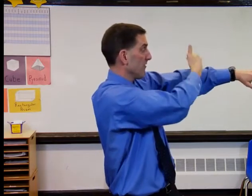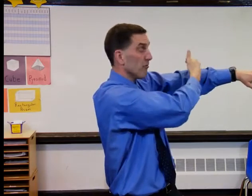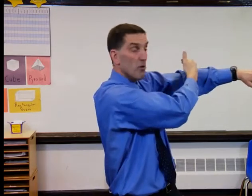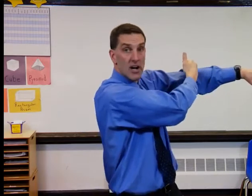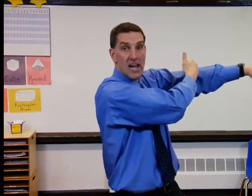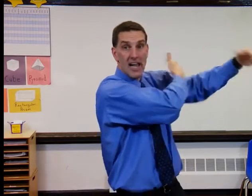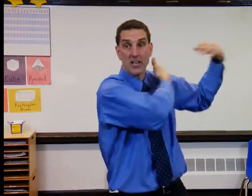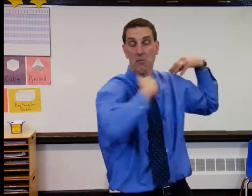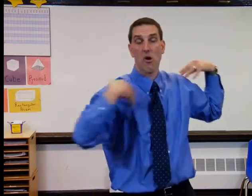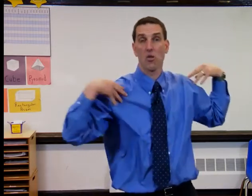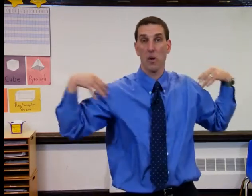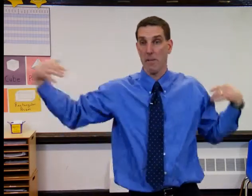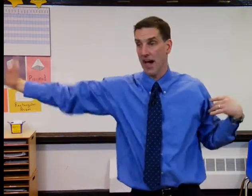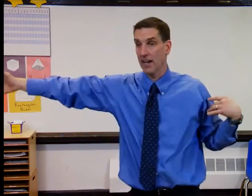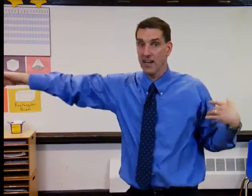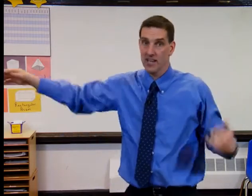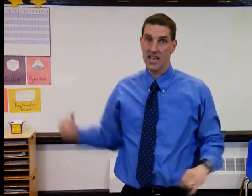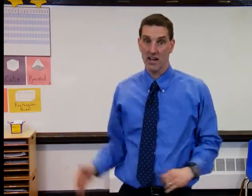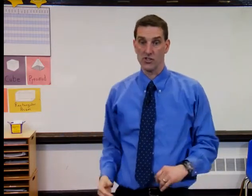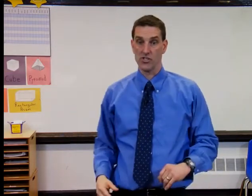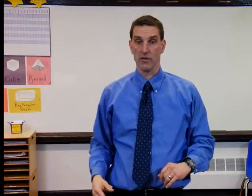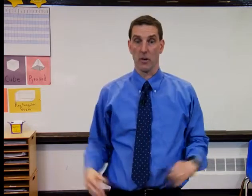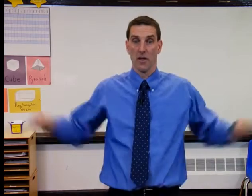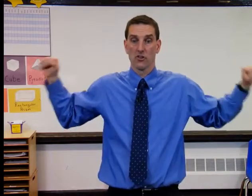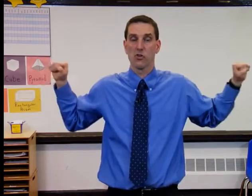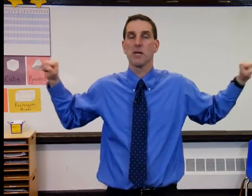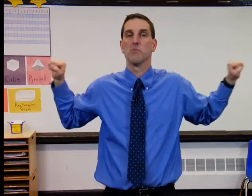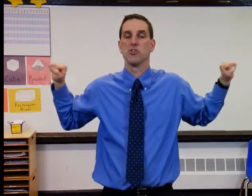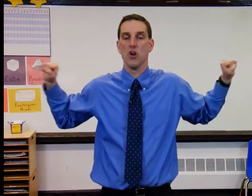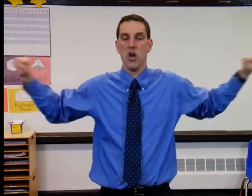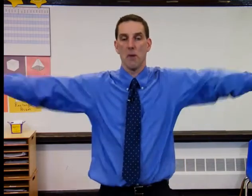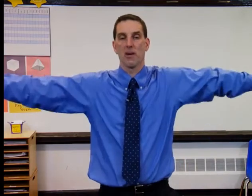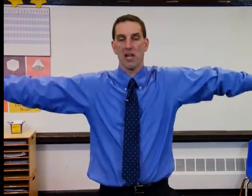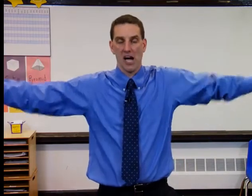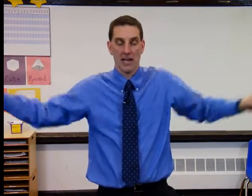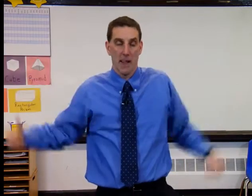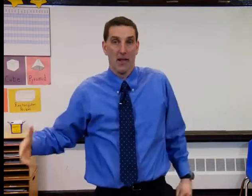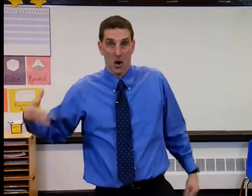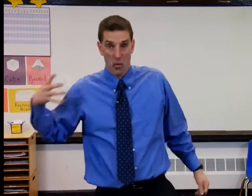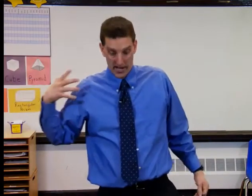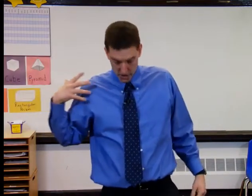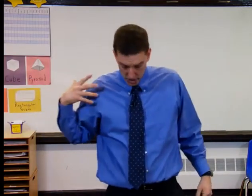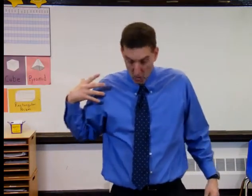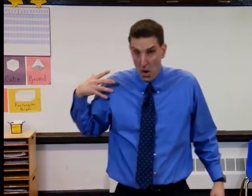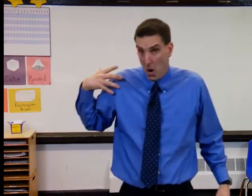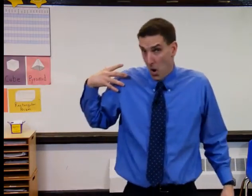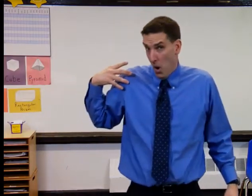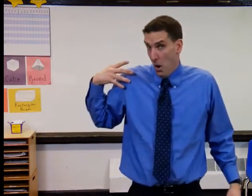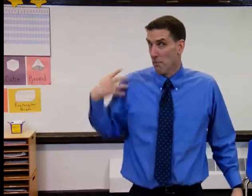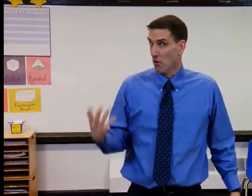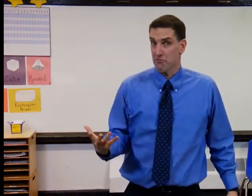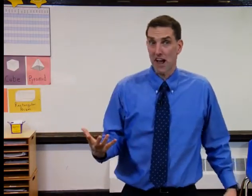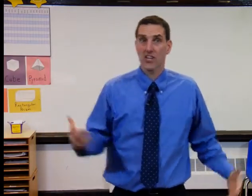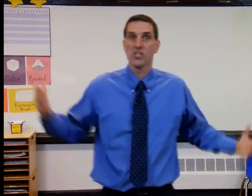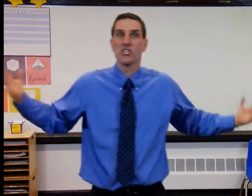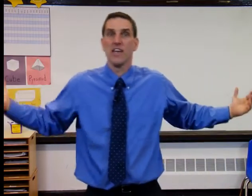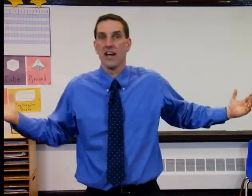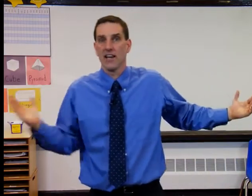4, and you come all the way back down to 0. So this becomes your number line, a way to show both fractions and the idea that you